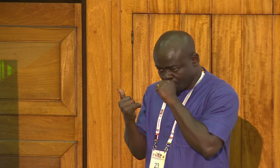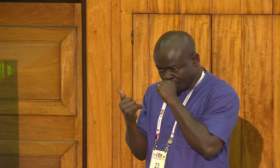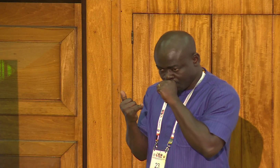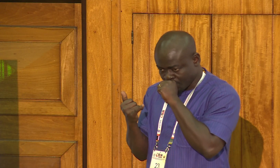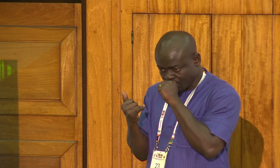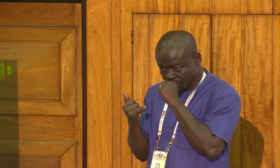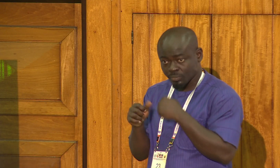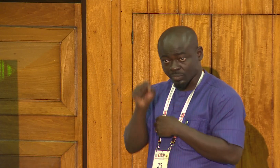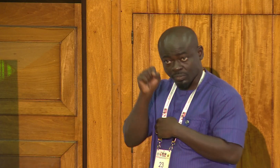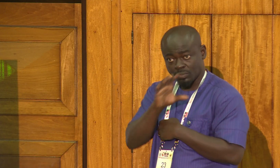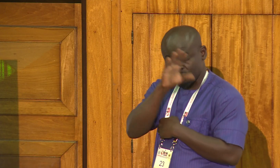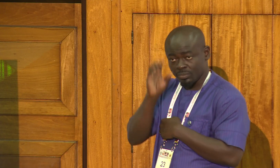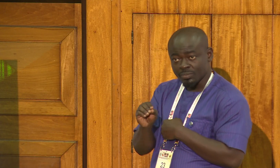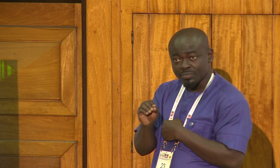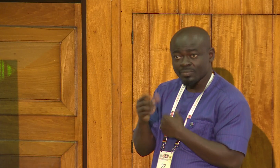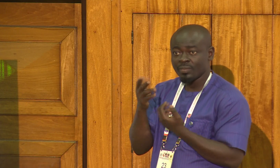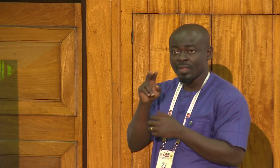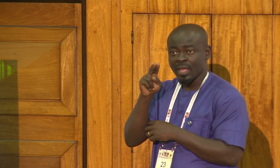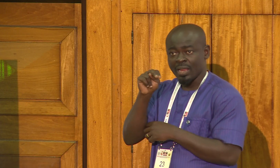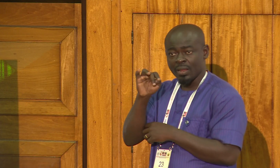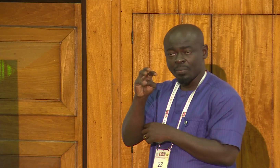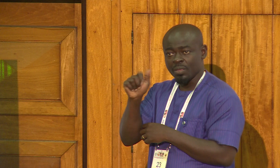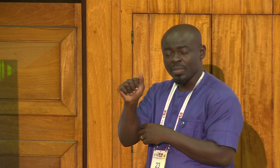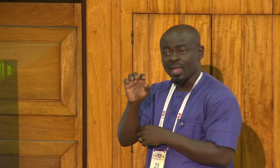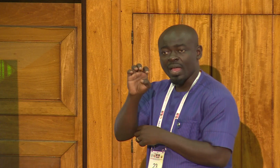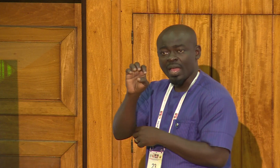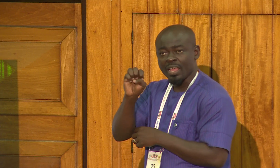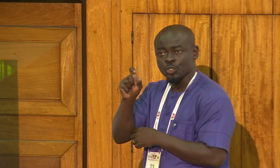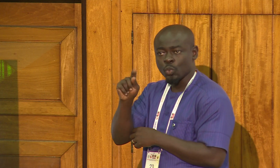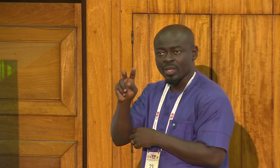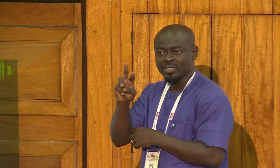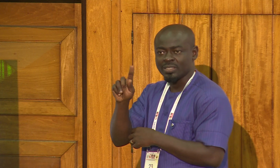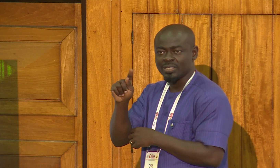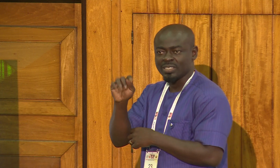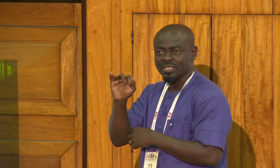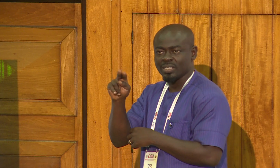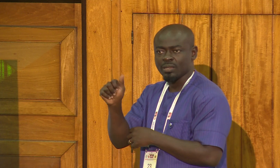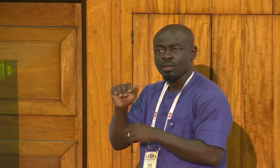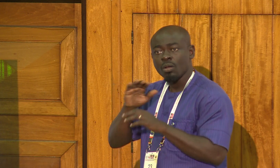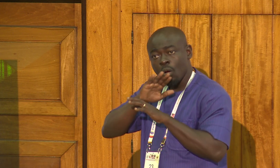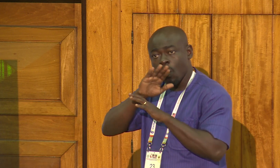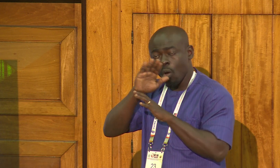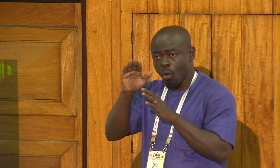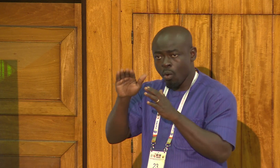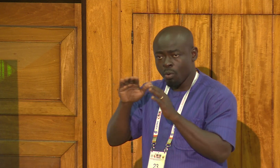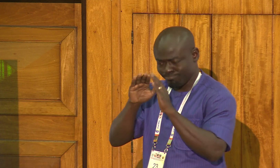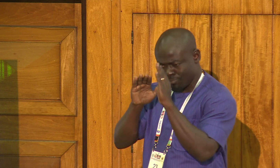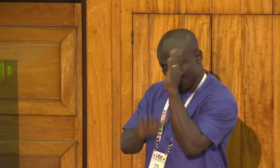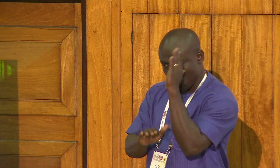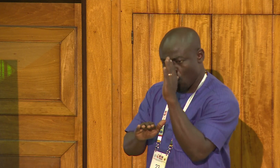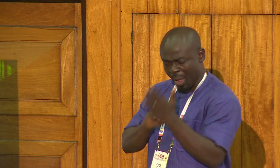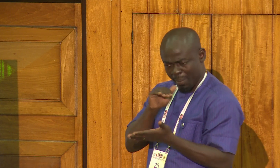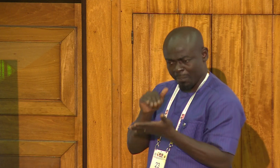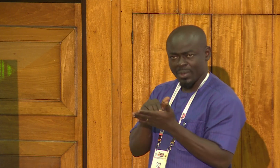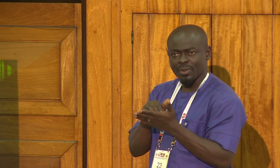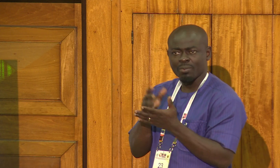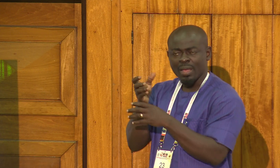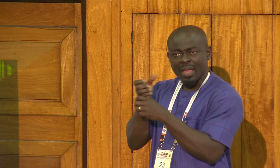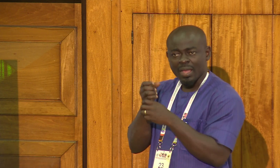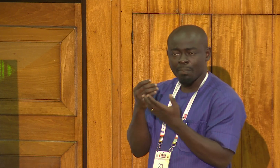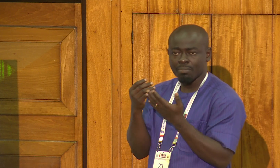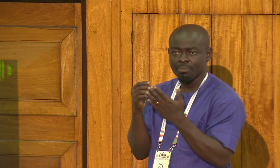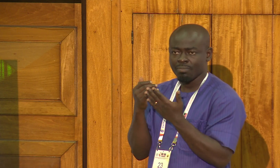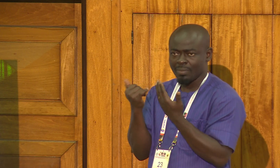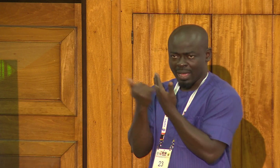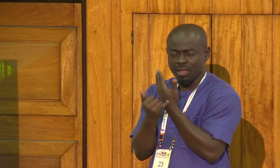Africa, Namibia, Eswatini, etc., it's all low and middle income countries and quite a few